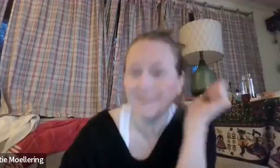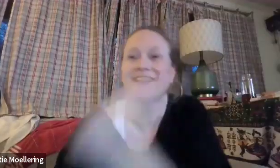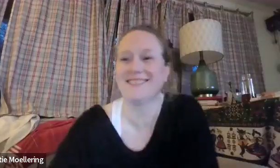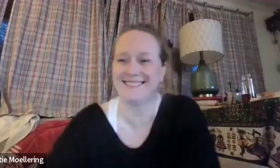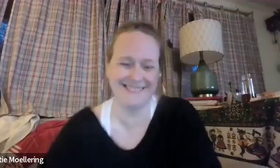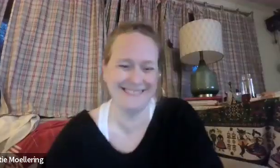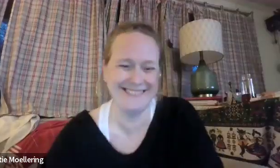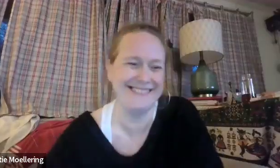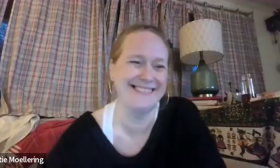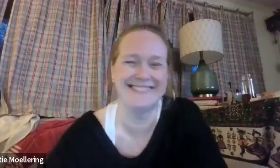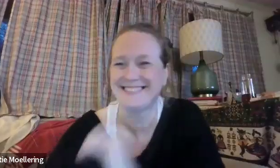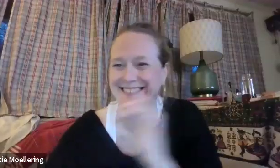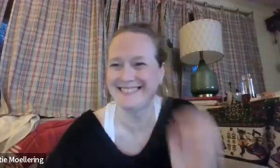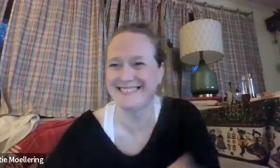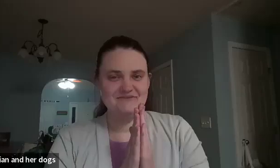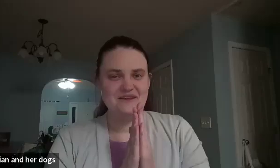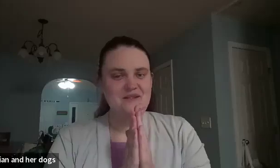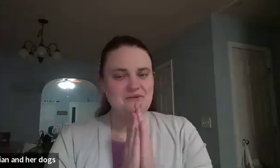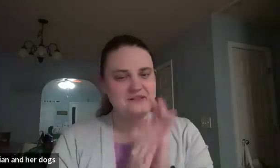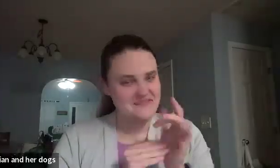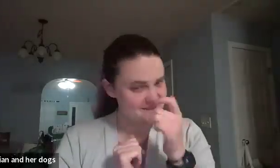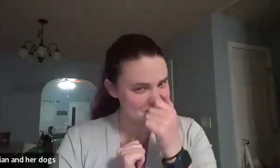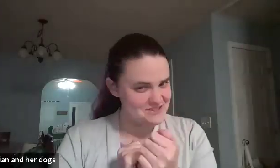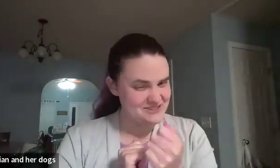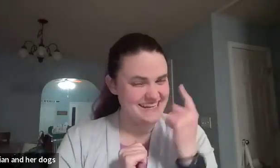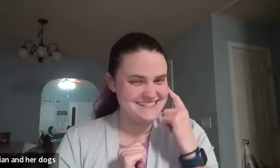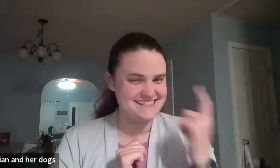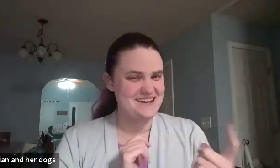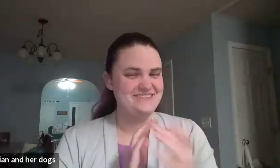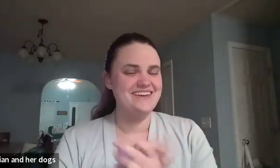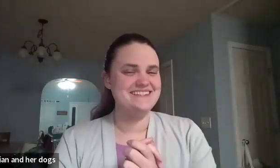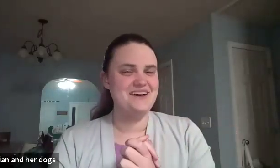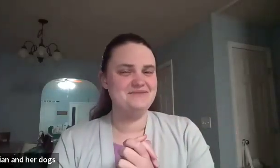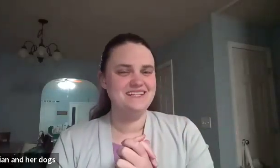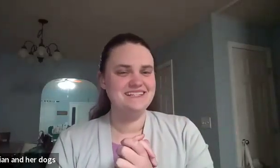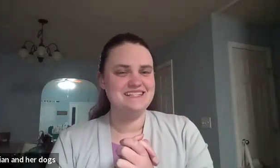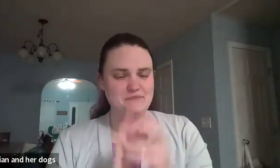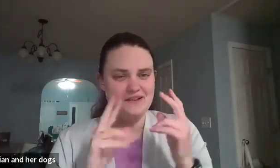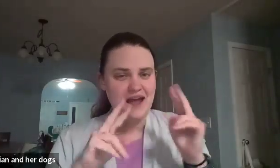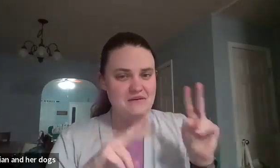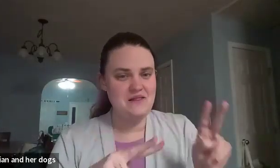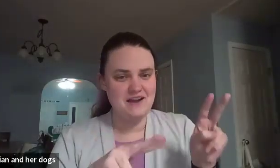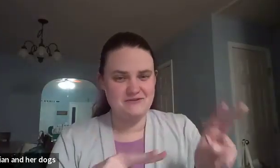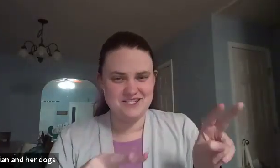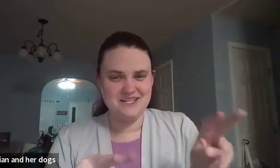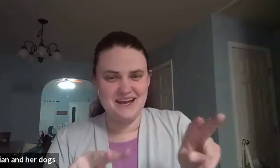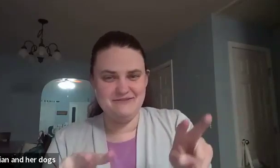There we Okay. One thing that will be interesting, I just thought of is typically I rely on watching